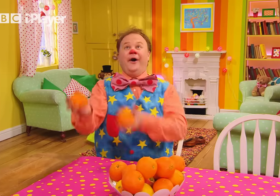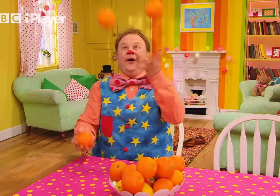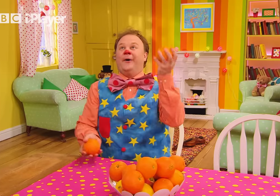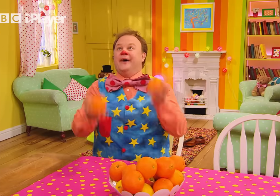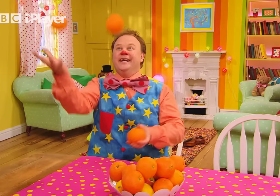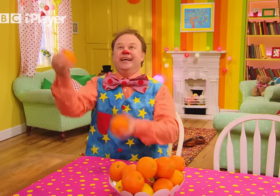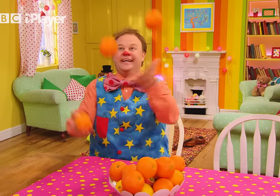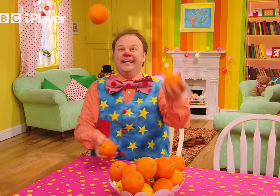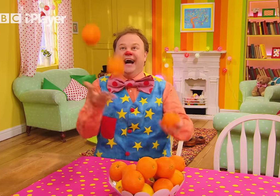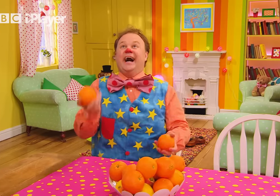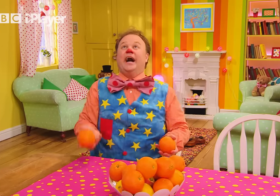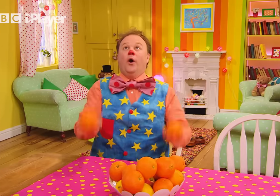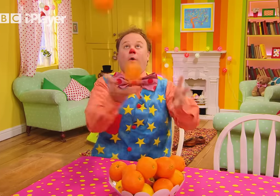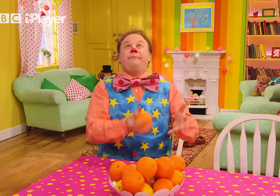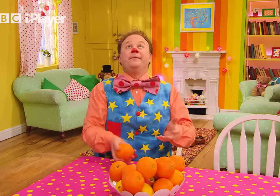Woohoo! Whoop.